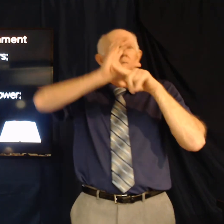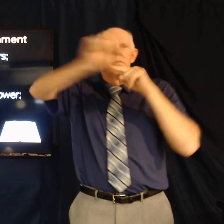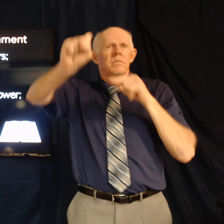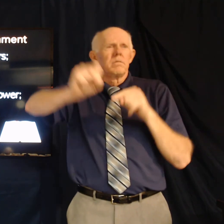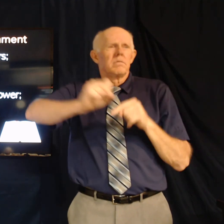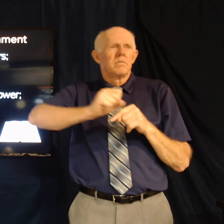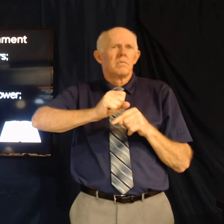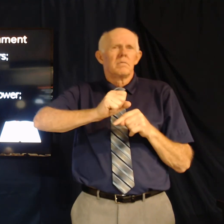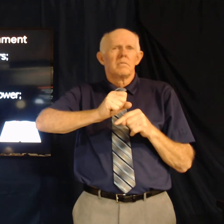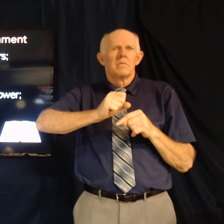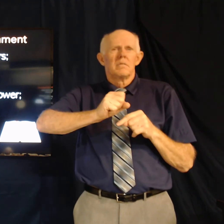Understanding. He knows everything.